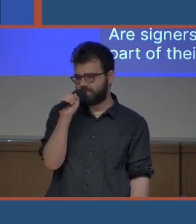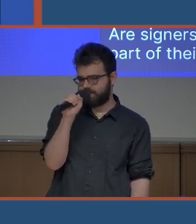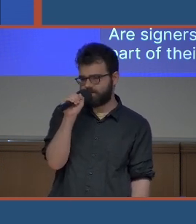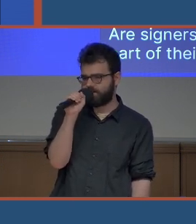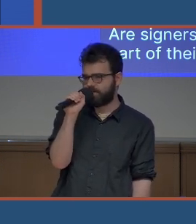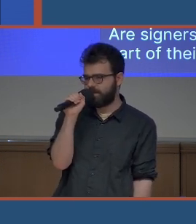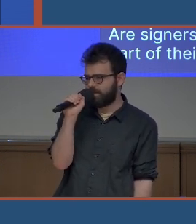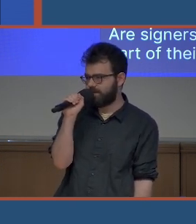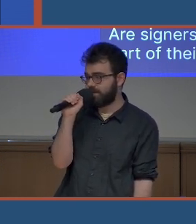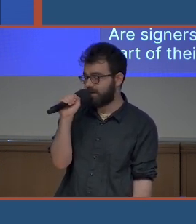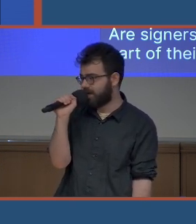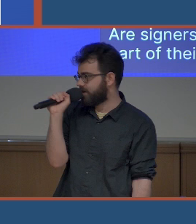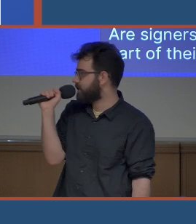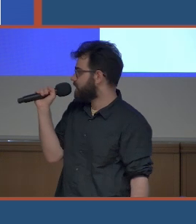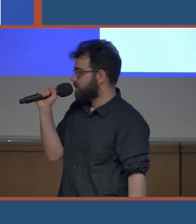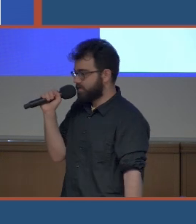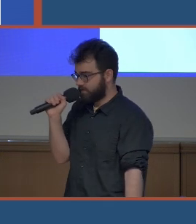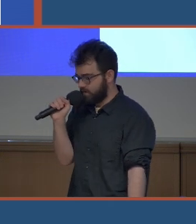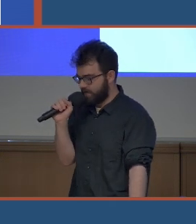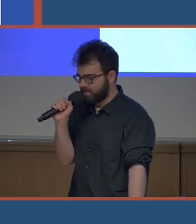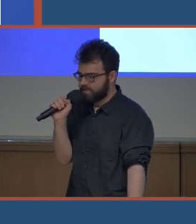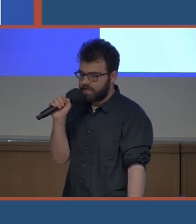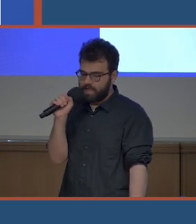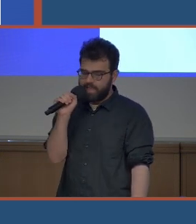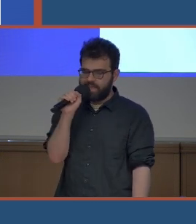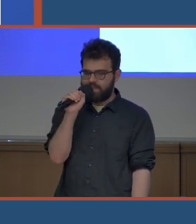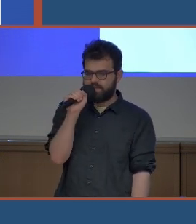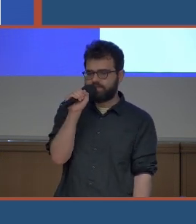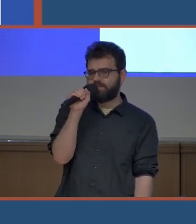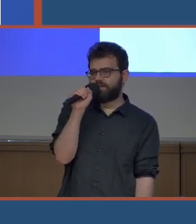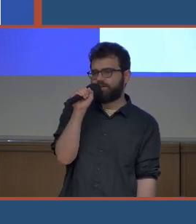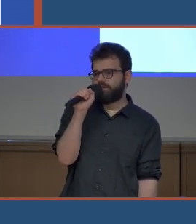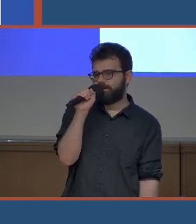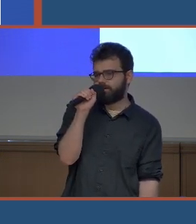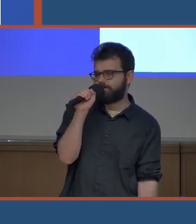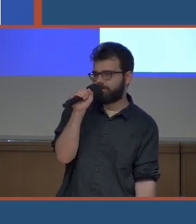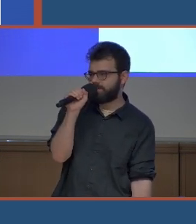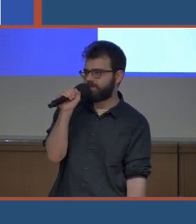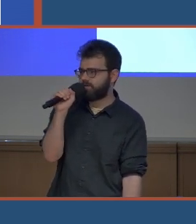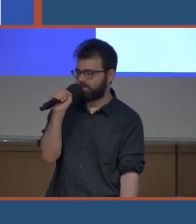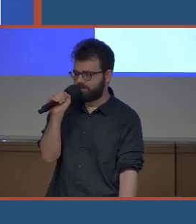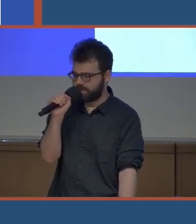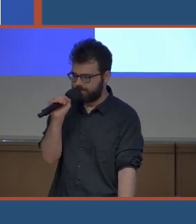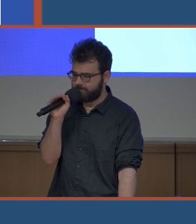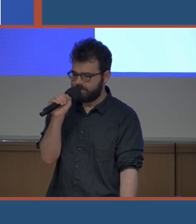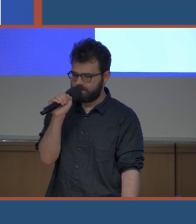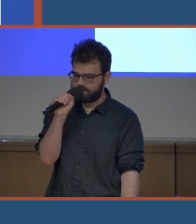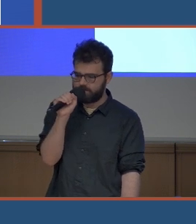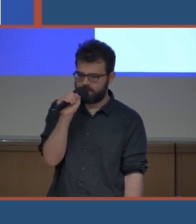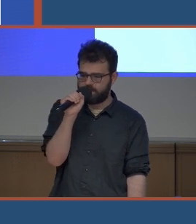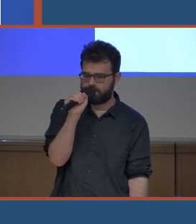French teacher, Leclerc, to the US. And they founded the first school of the deaf